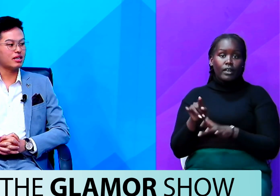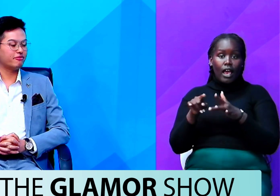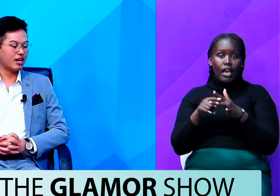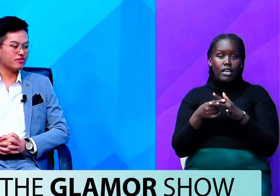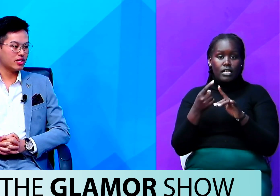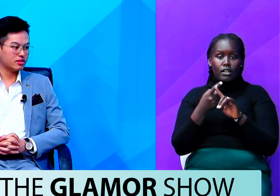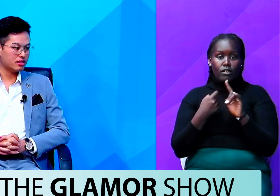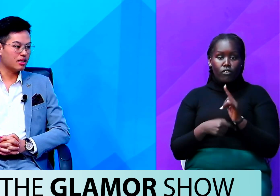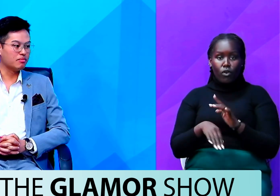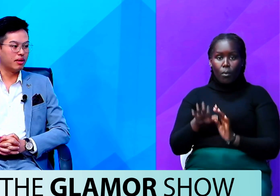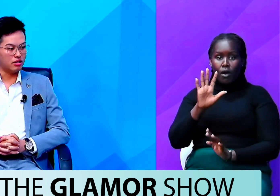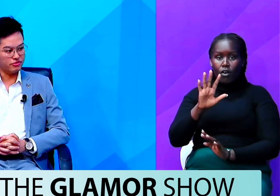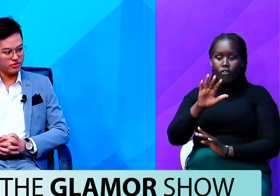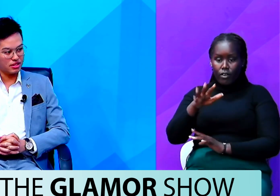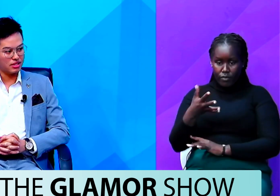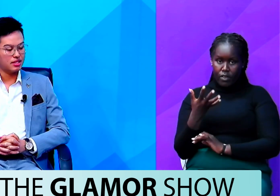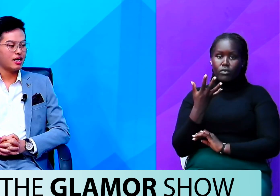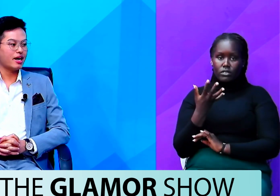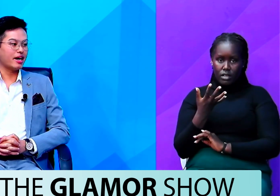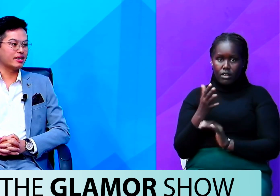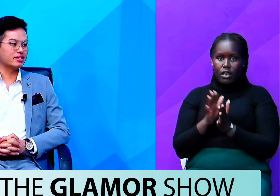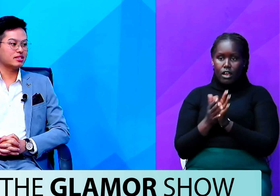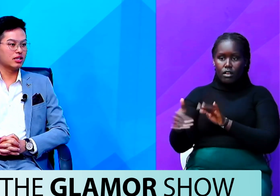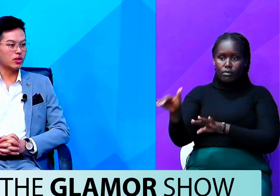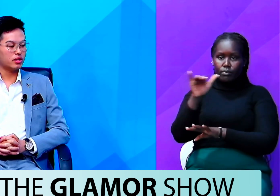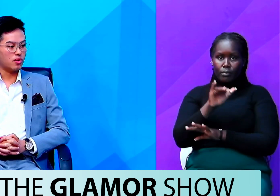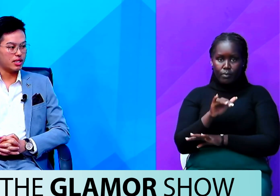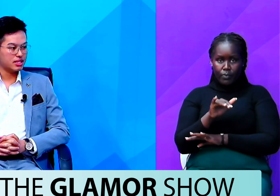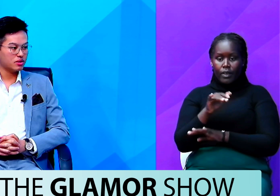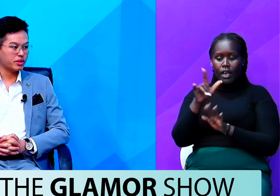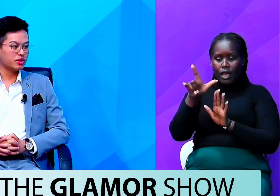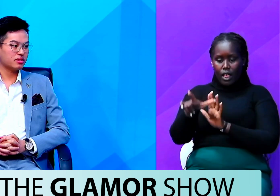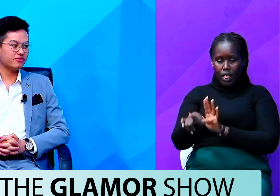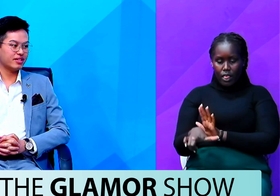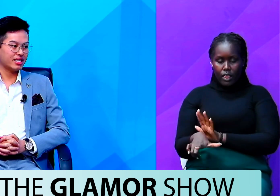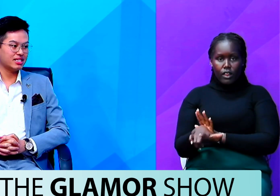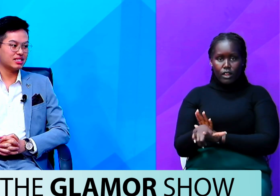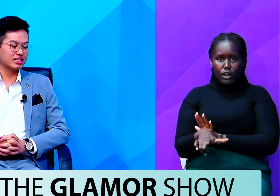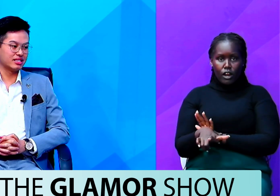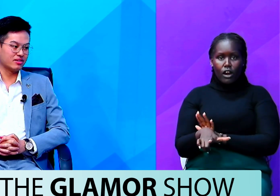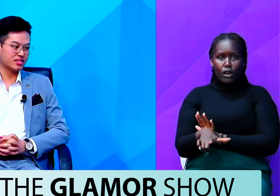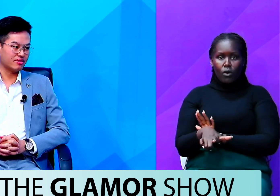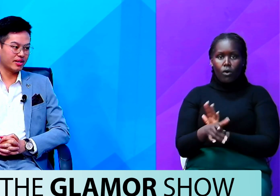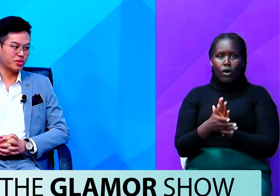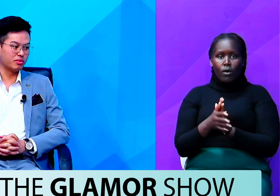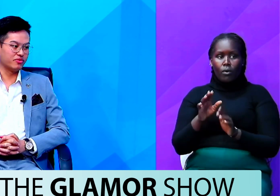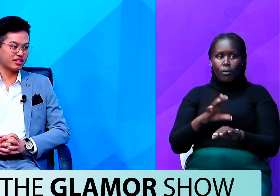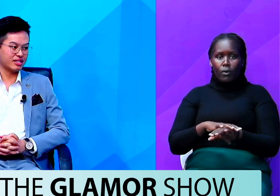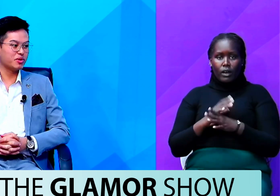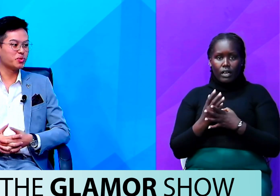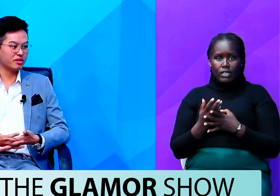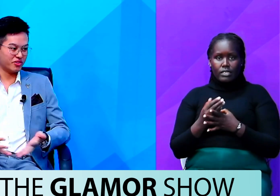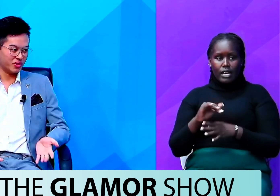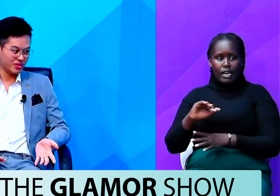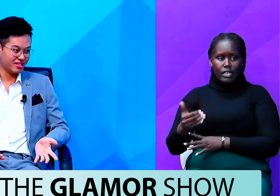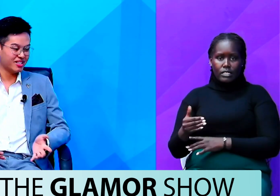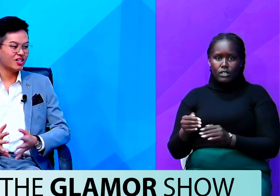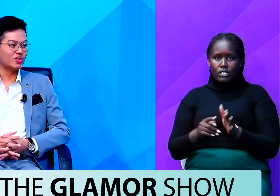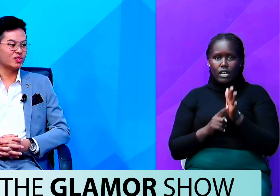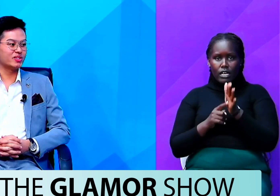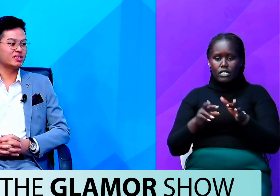from 5,000 above. And the lower quality, we usually find it in downtown Nairobi, for example, River